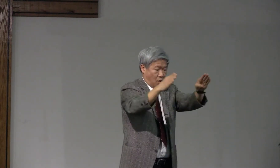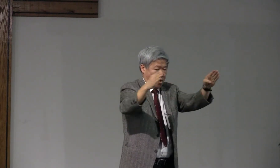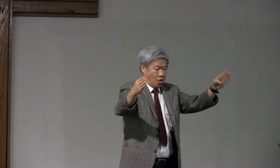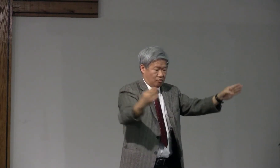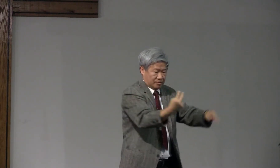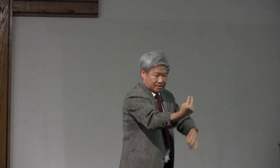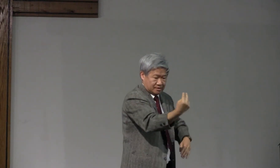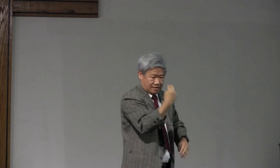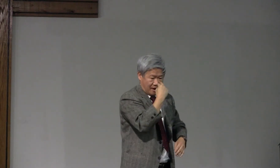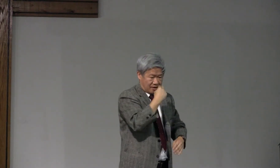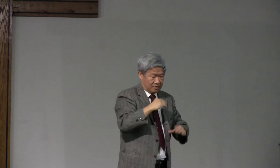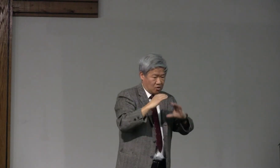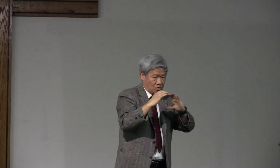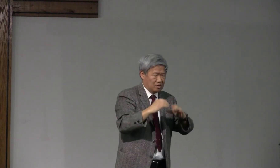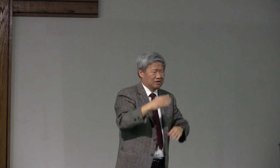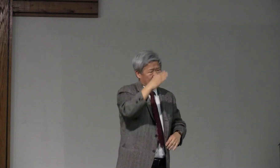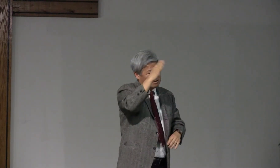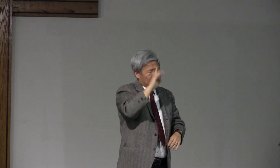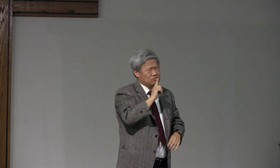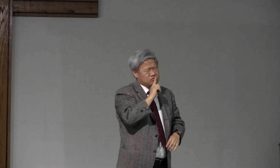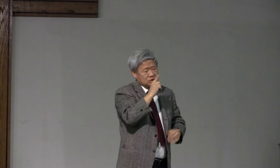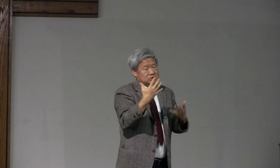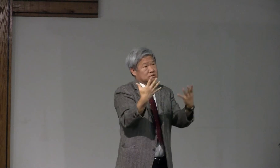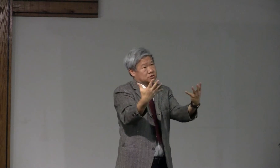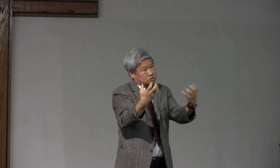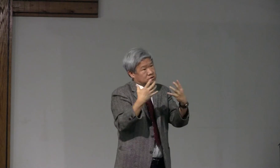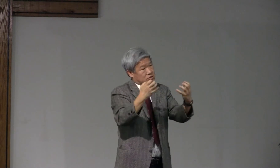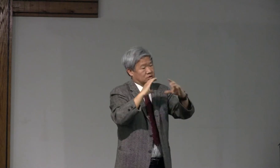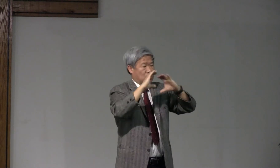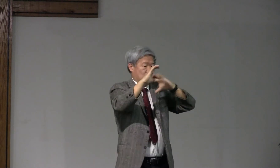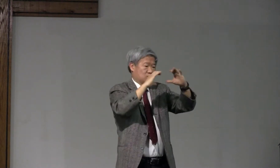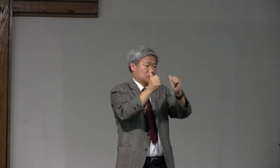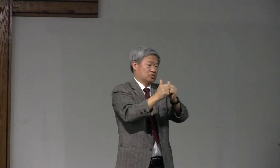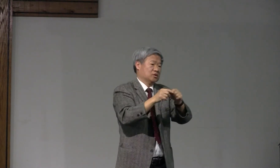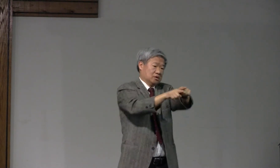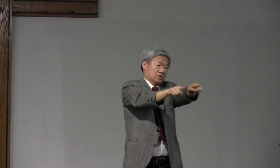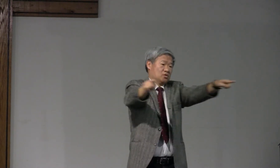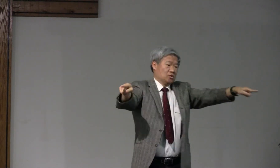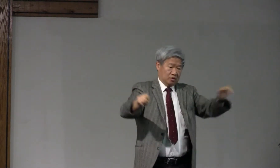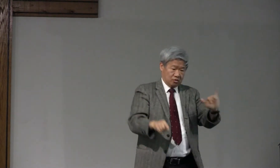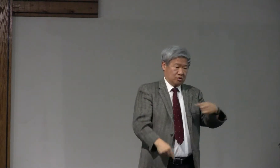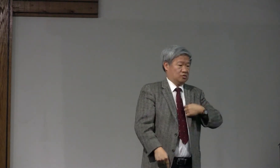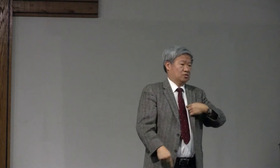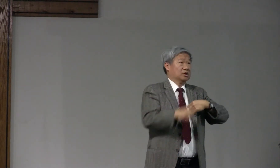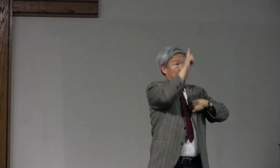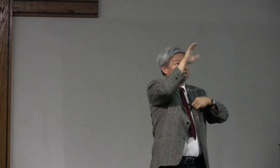repent, and then God opens your eyes. The communication between you and God is open.